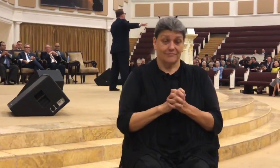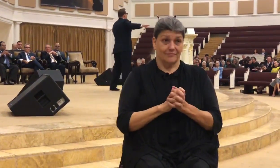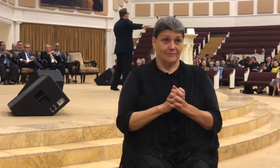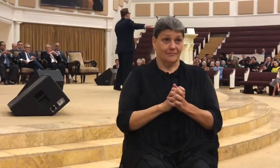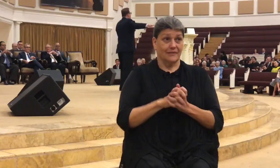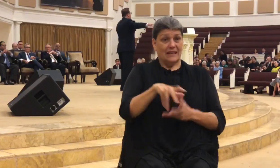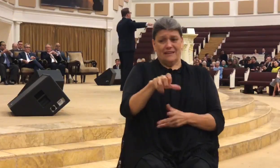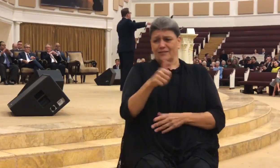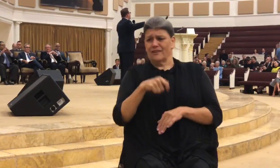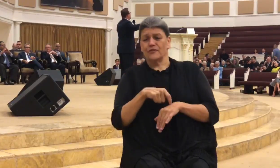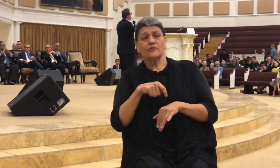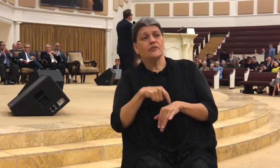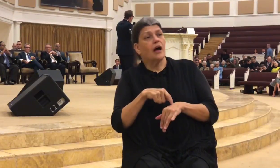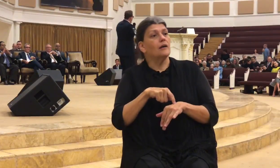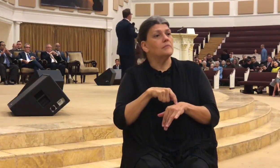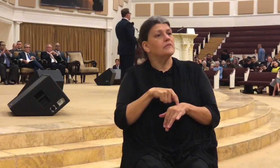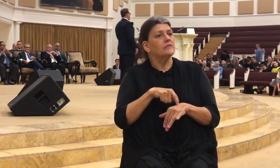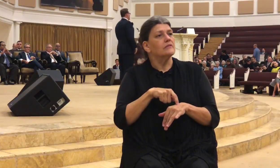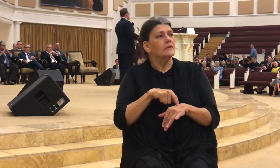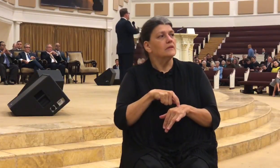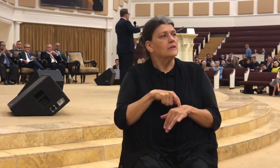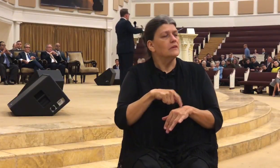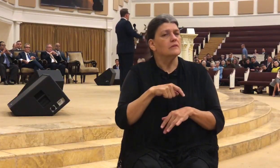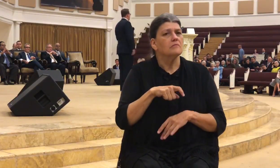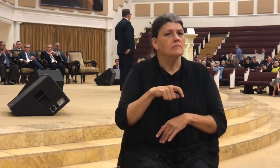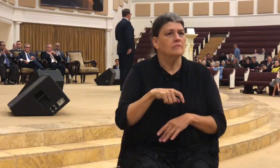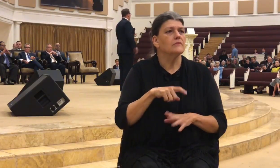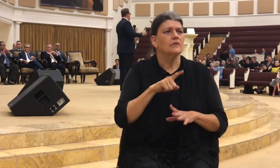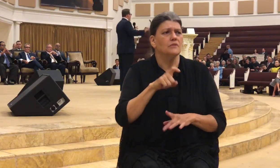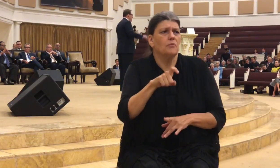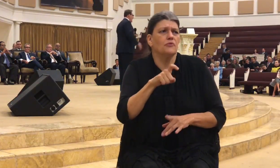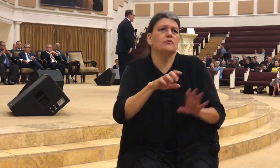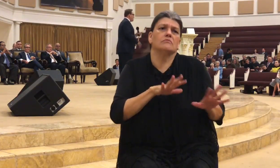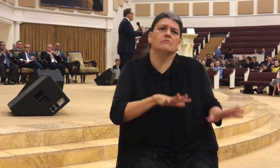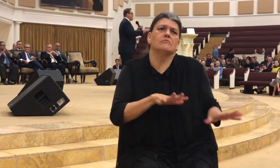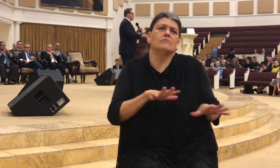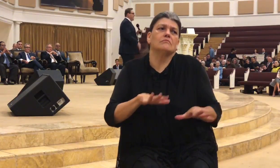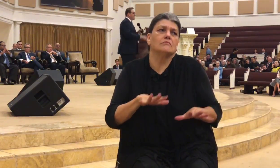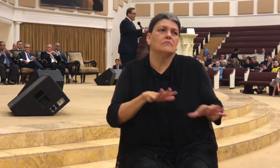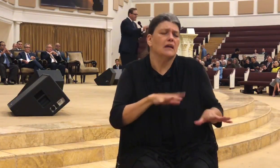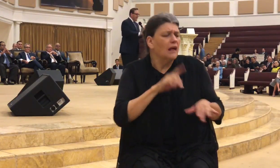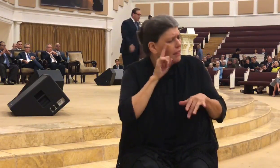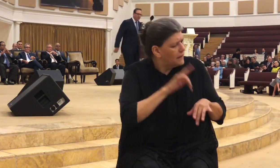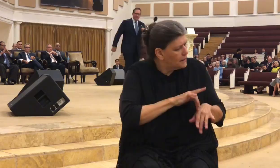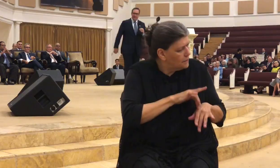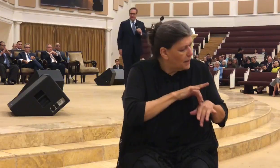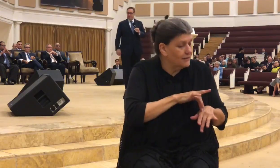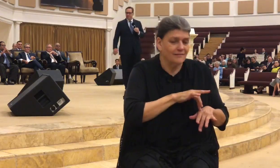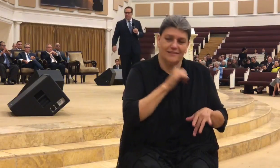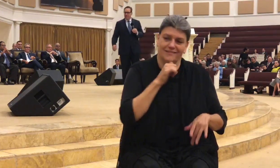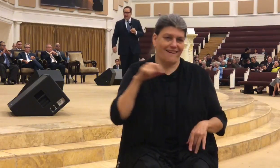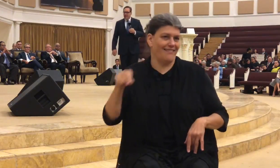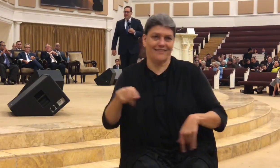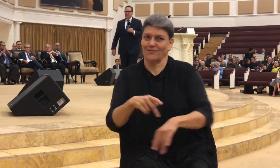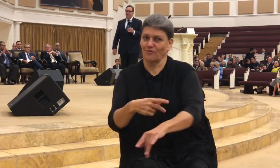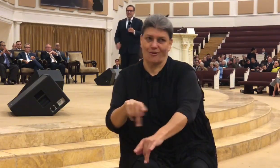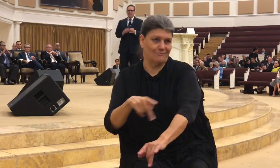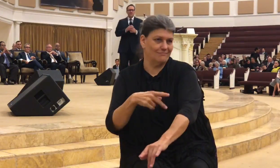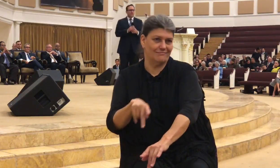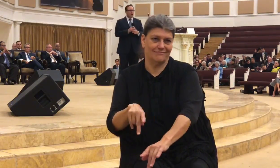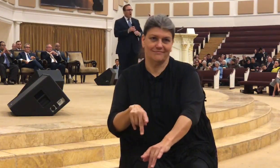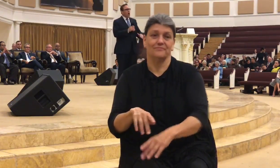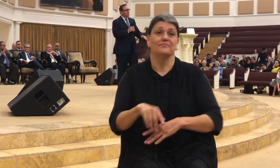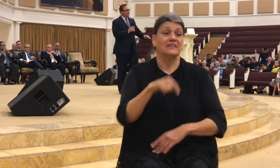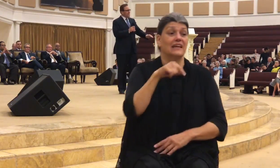There's other times that you're to Selah, chill, think about it, meditate. That's not one of these.